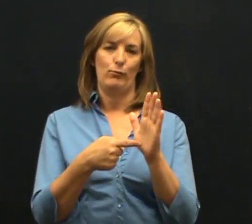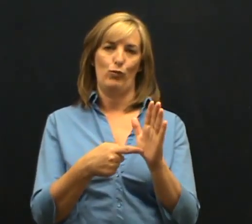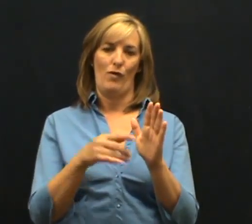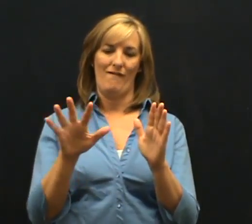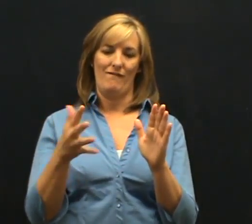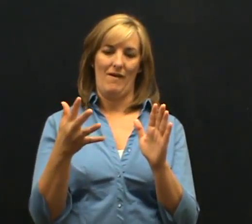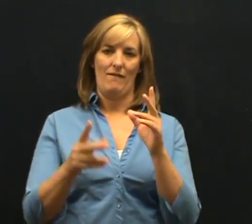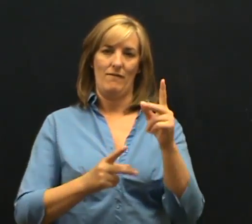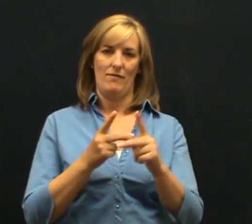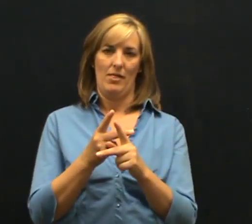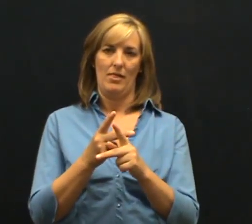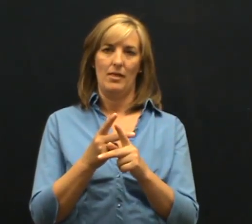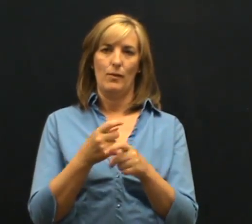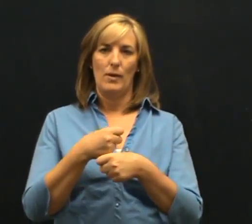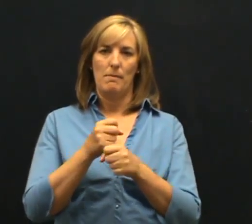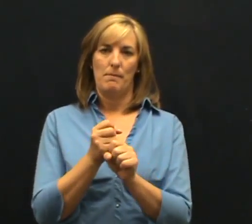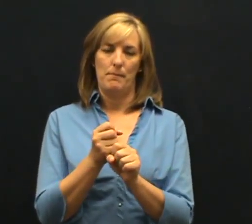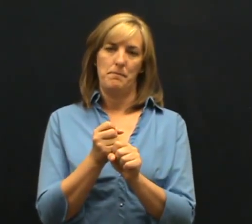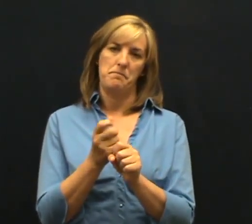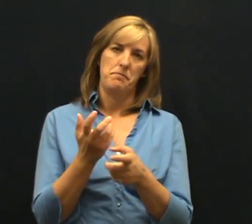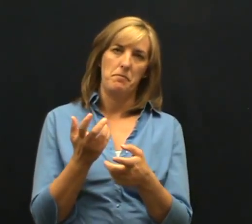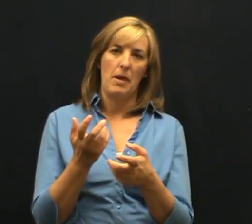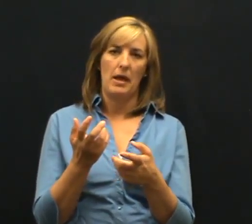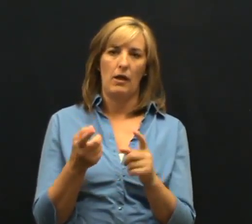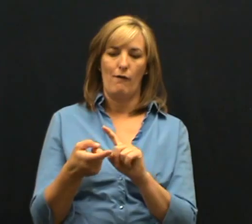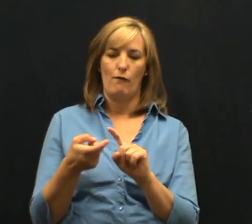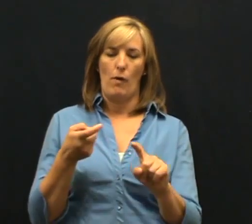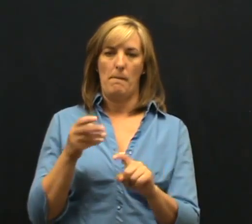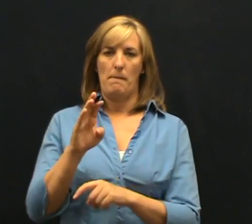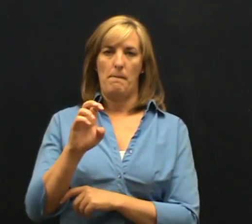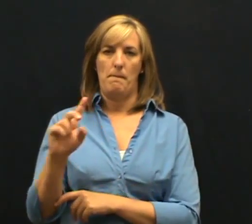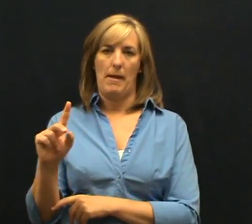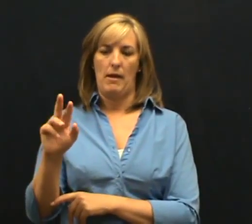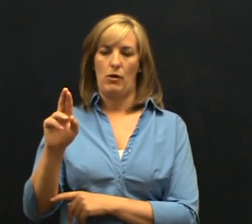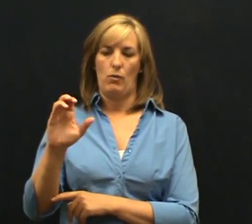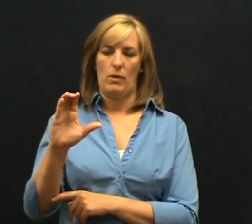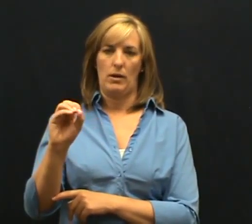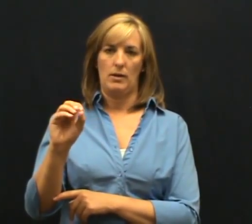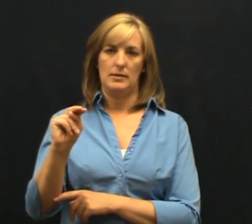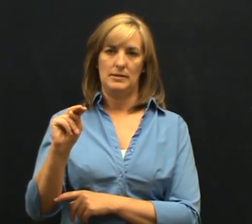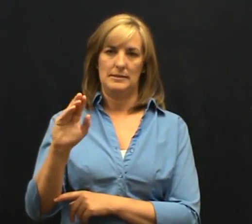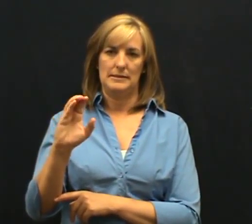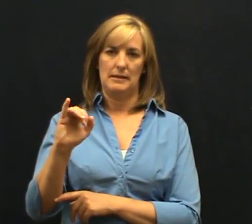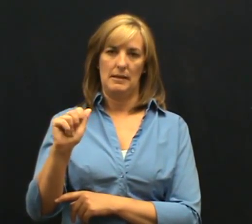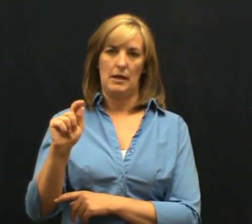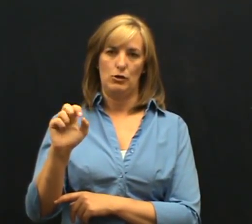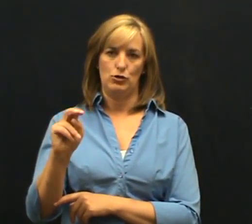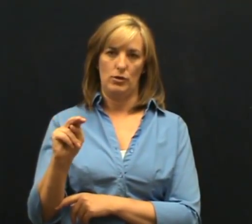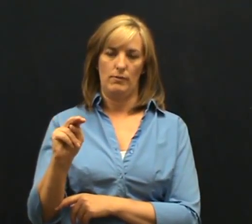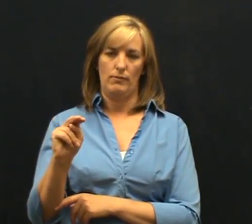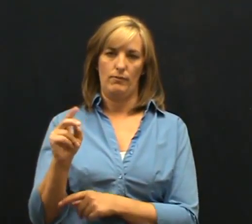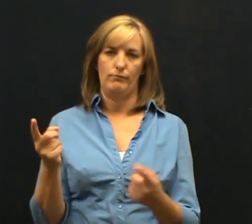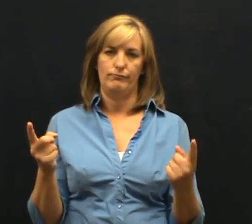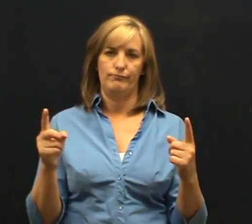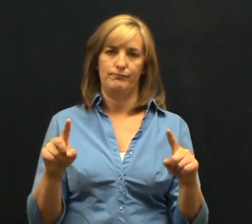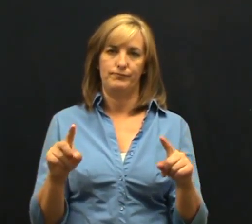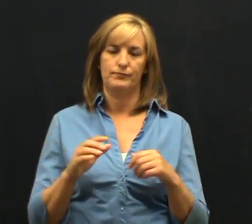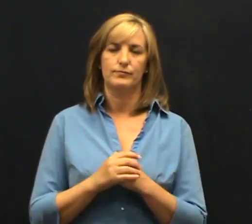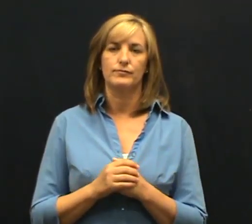make from bank reconciliation procedures. So on our balance sheet,